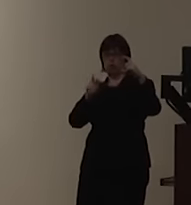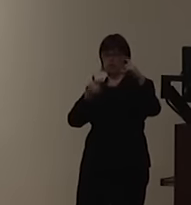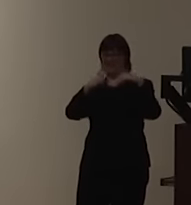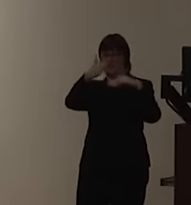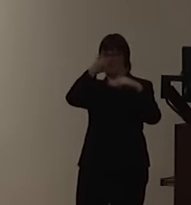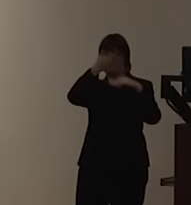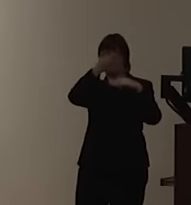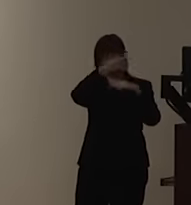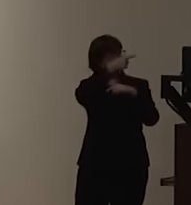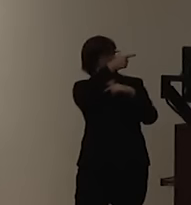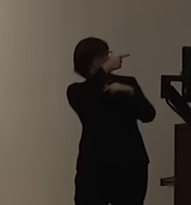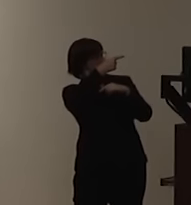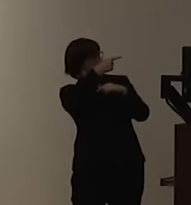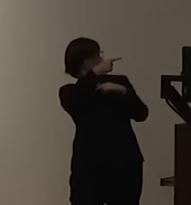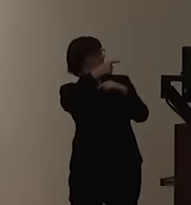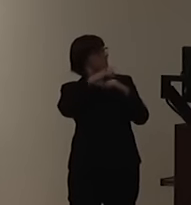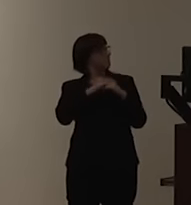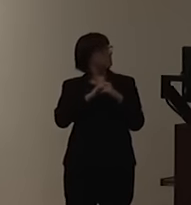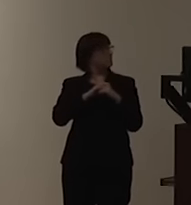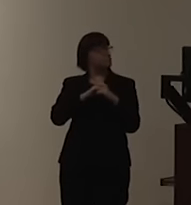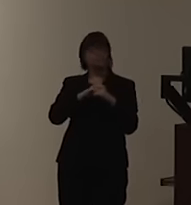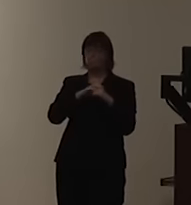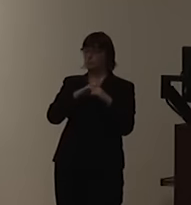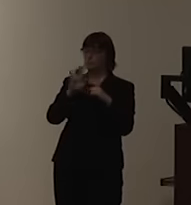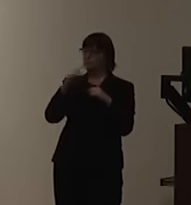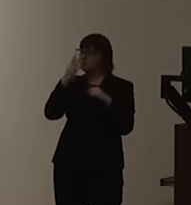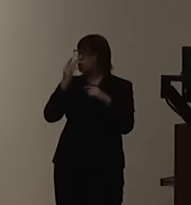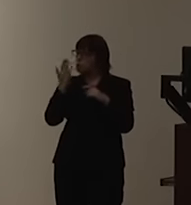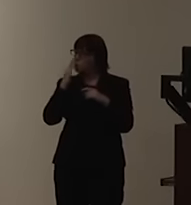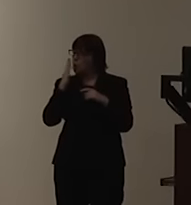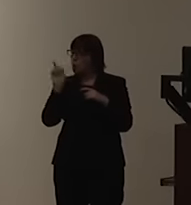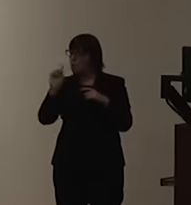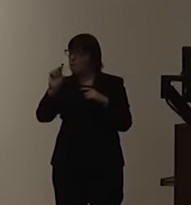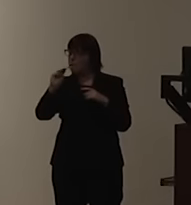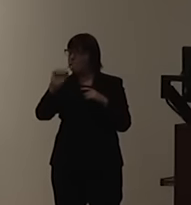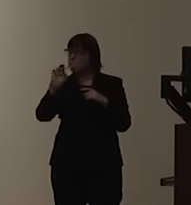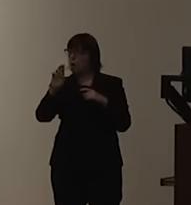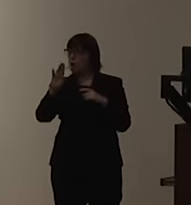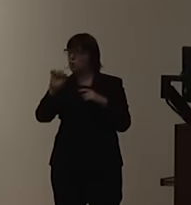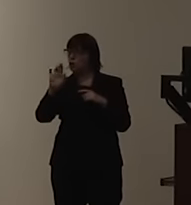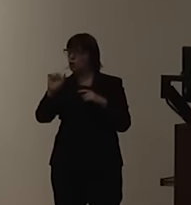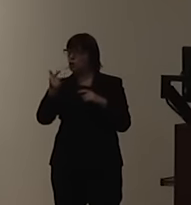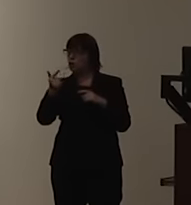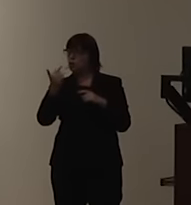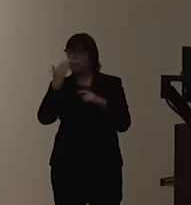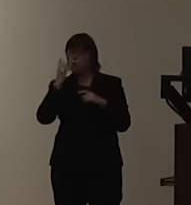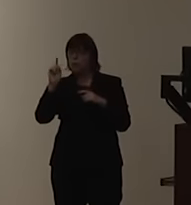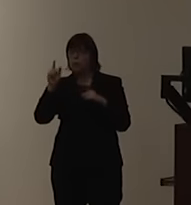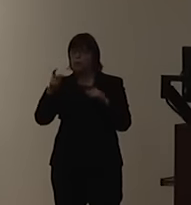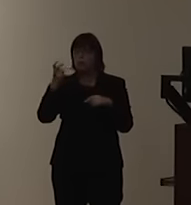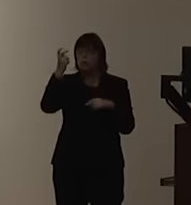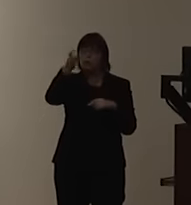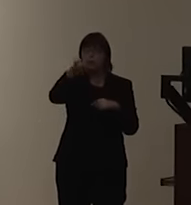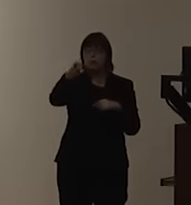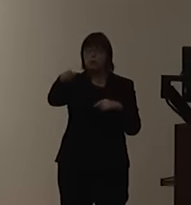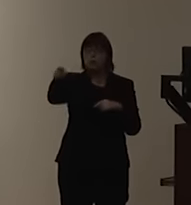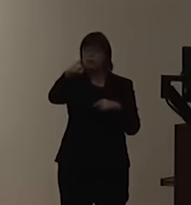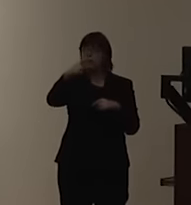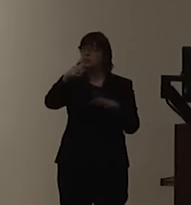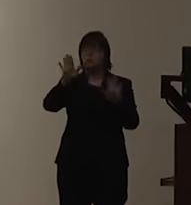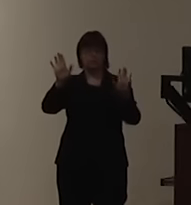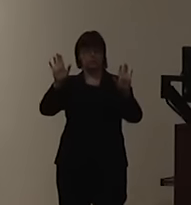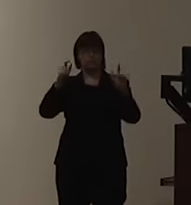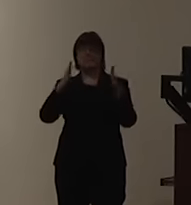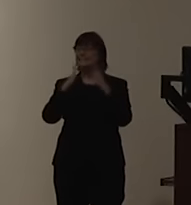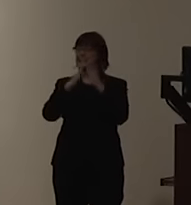story. Why does it have a, anybody know where Marburg is? Preach it. It's a city